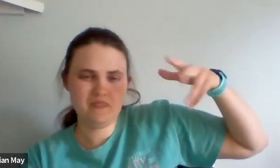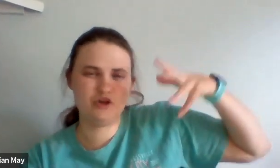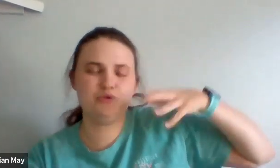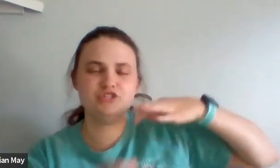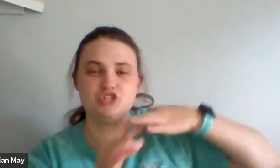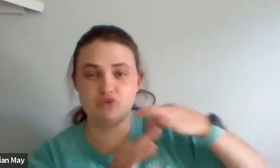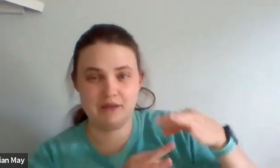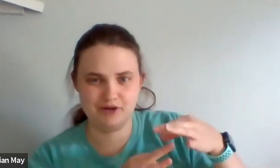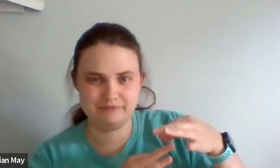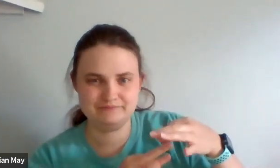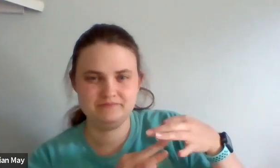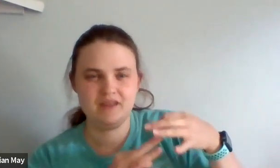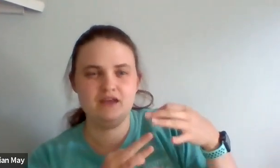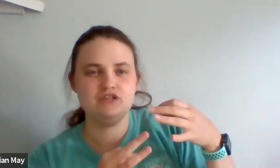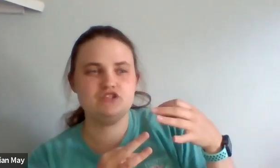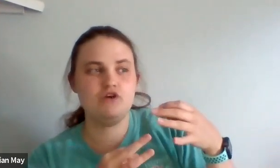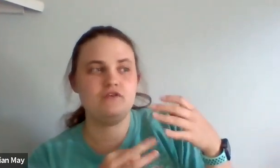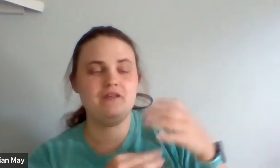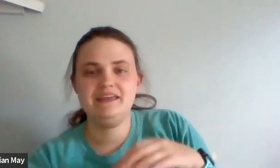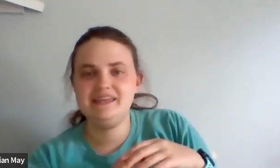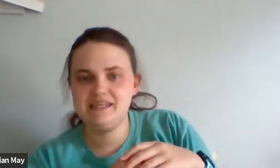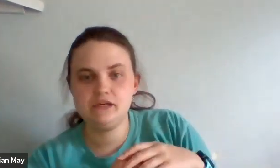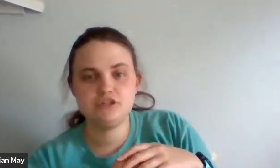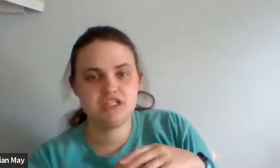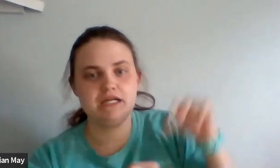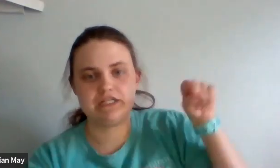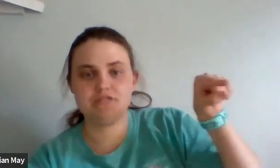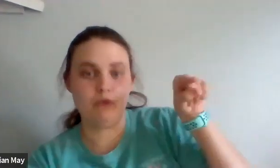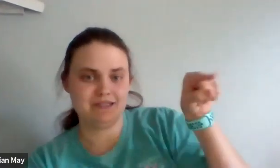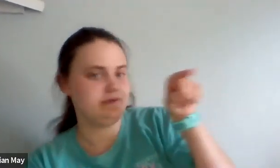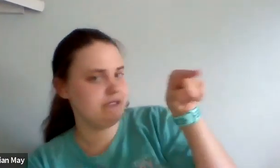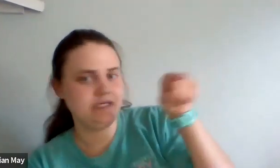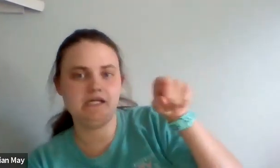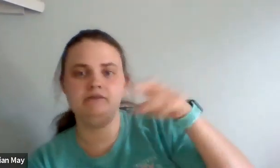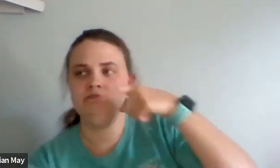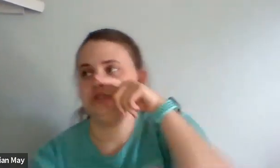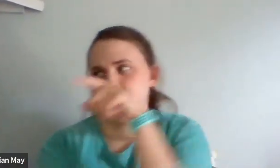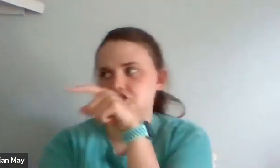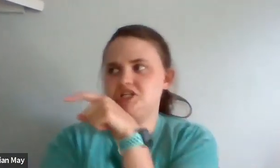or you would describe her. So for like he or she, it's just pointing. He,